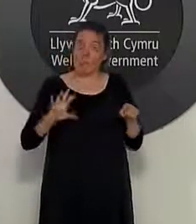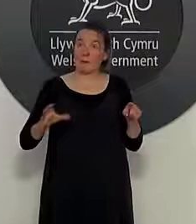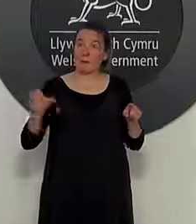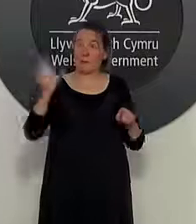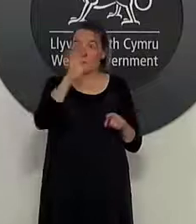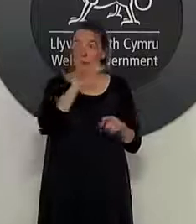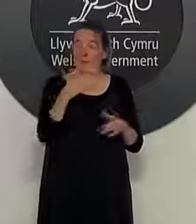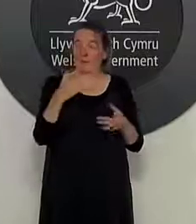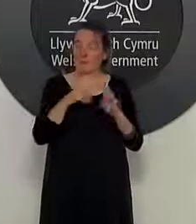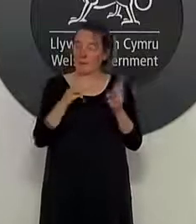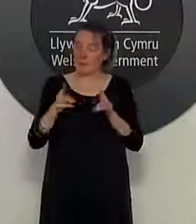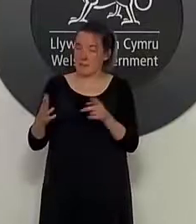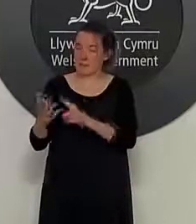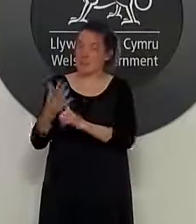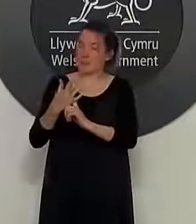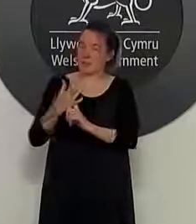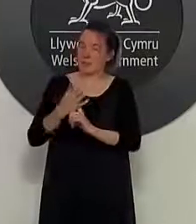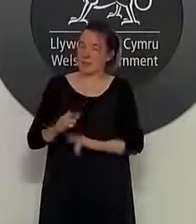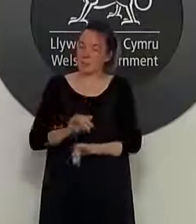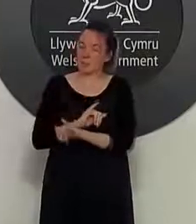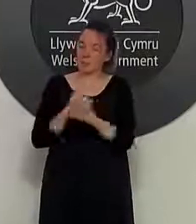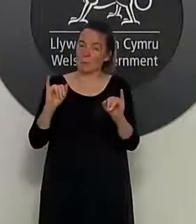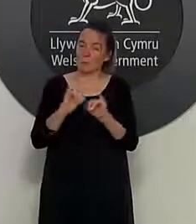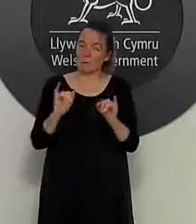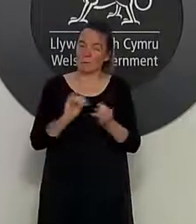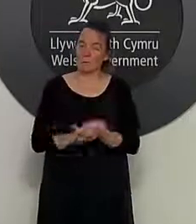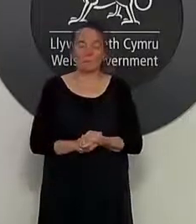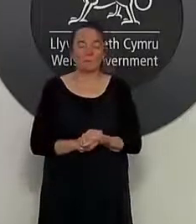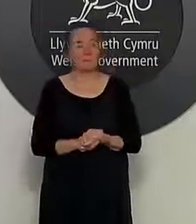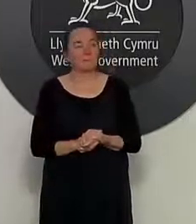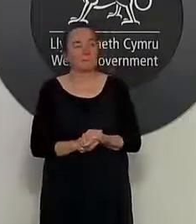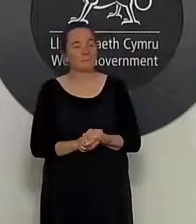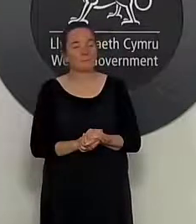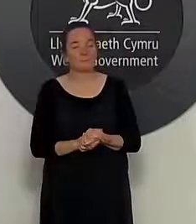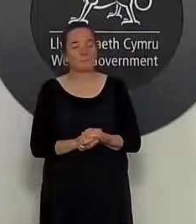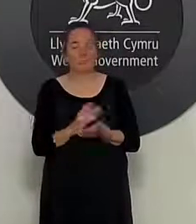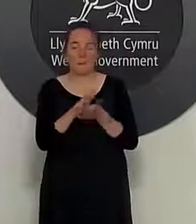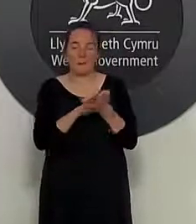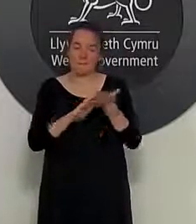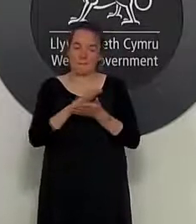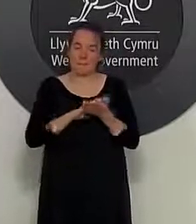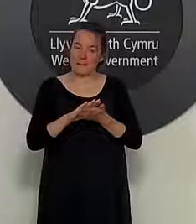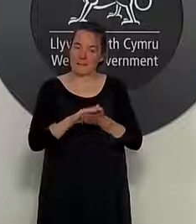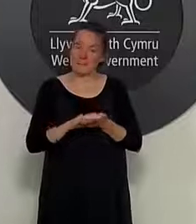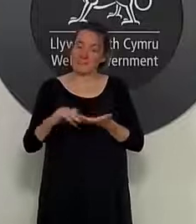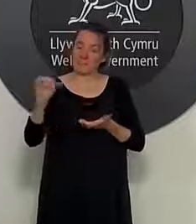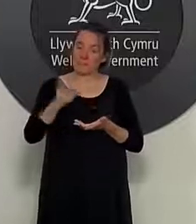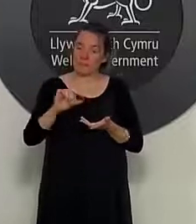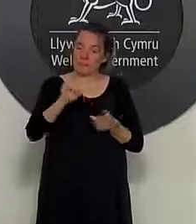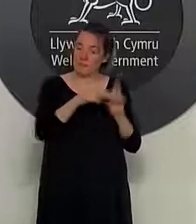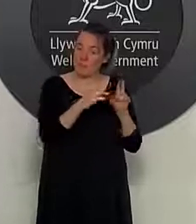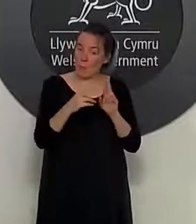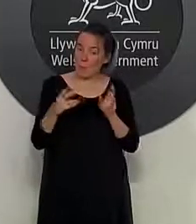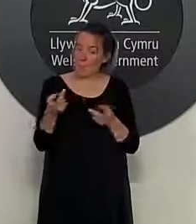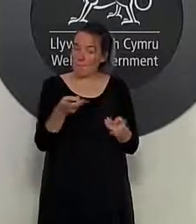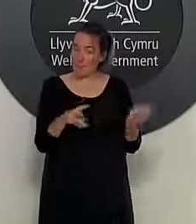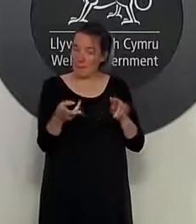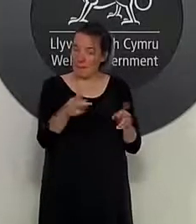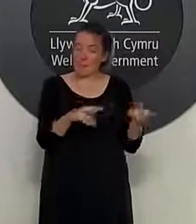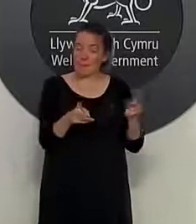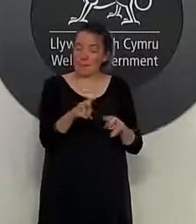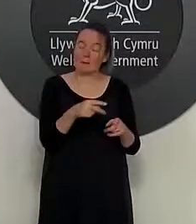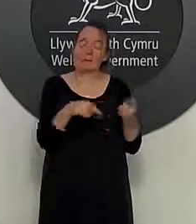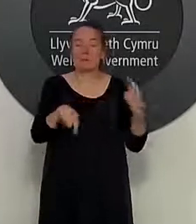are at their most acute, to enable them to bring hundreds of homes back into use for local